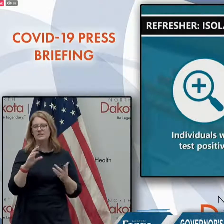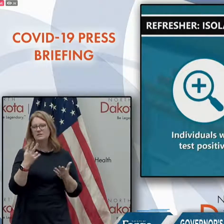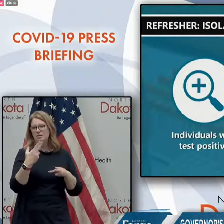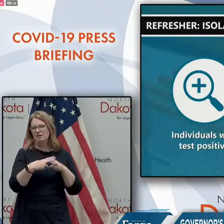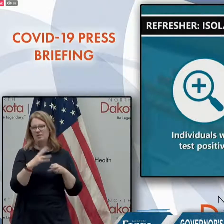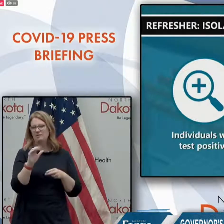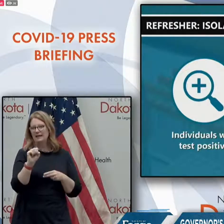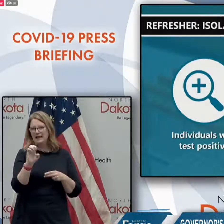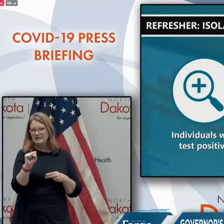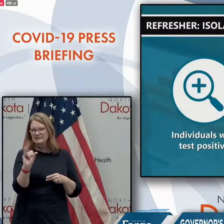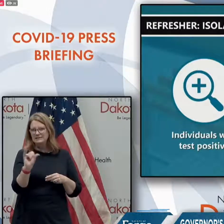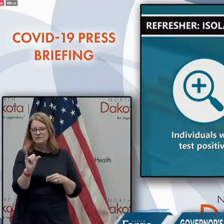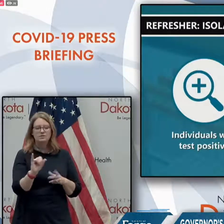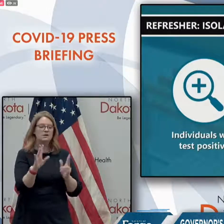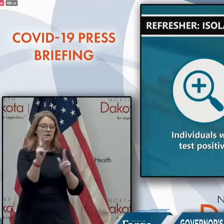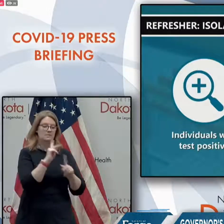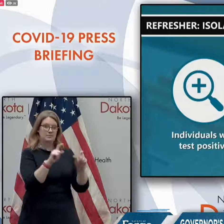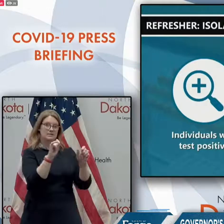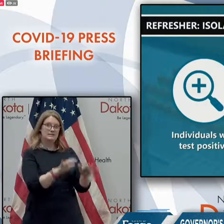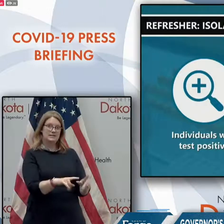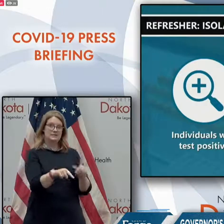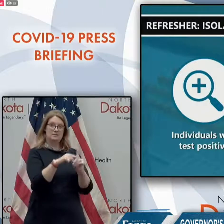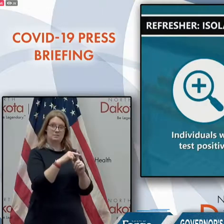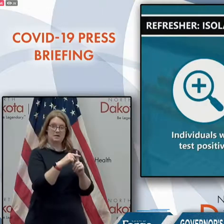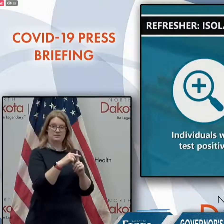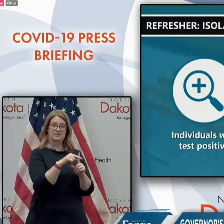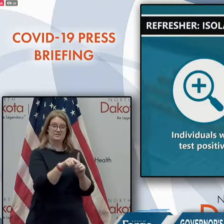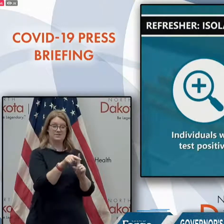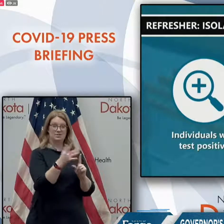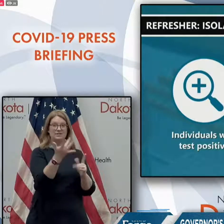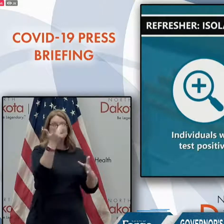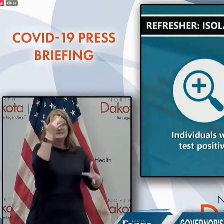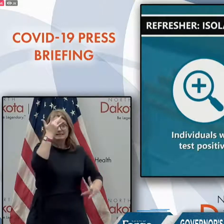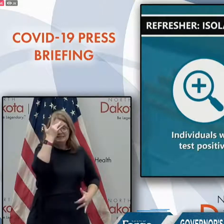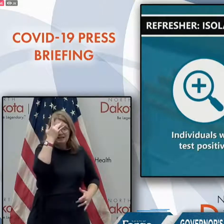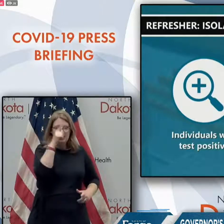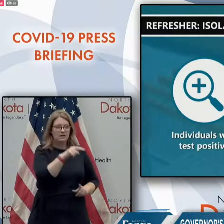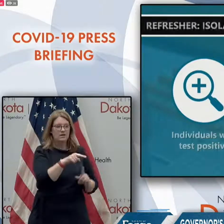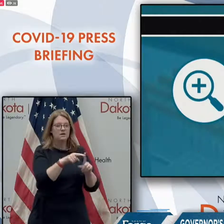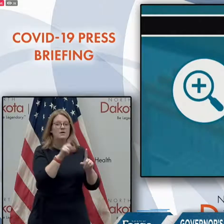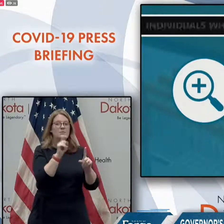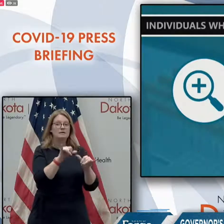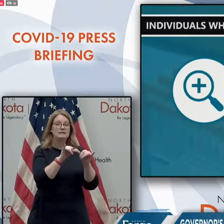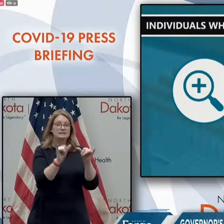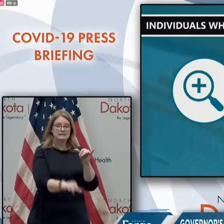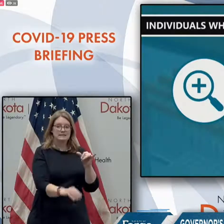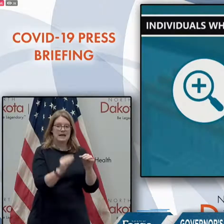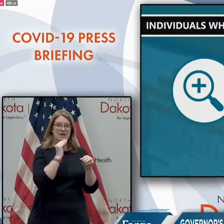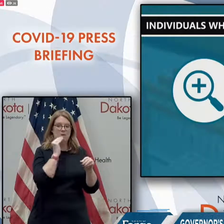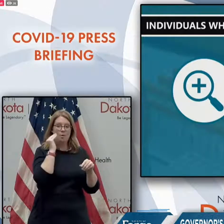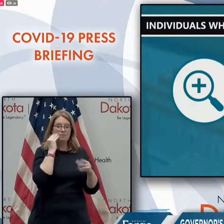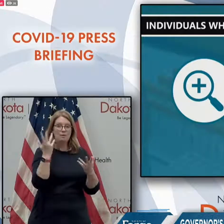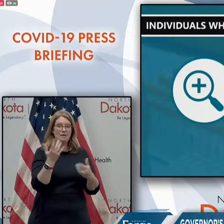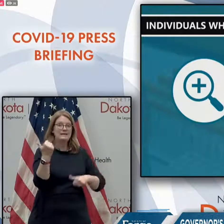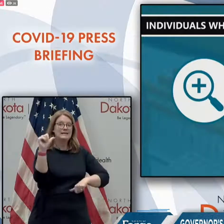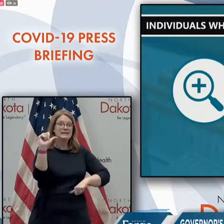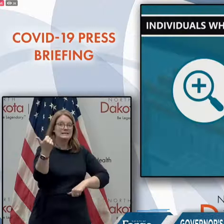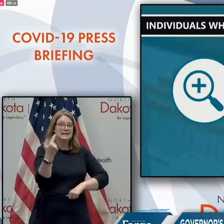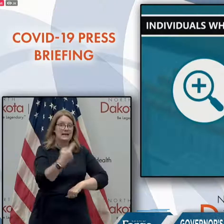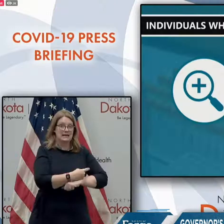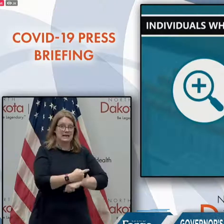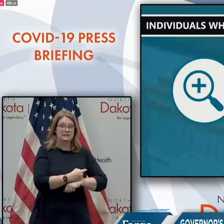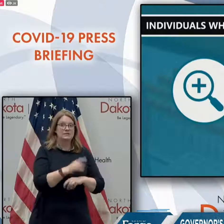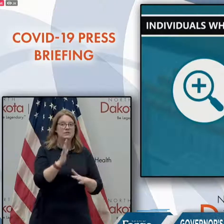term. People who test positive for COVID-19 need to stay home for 10 days from when